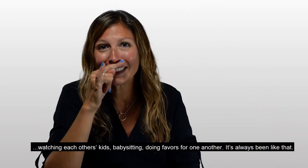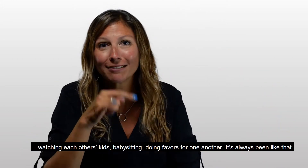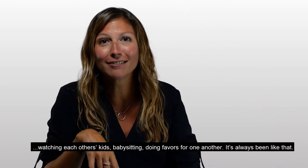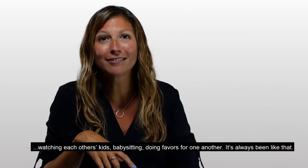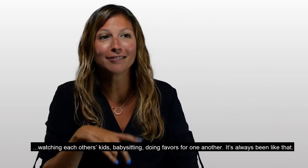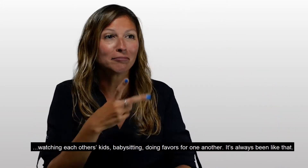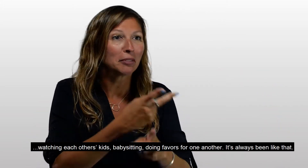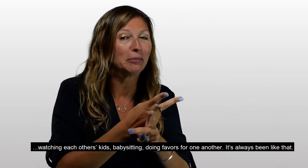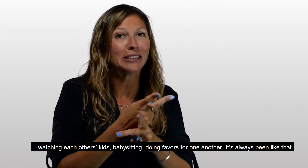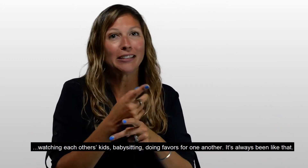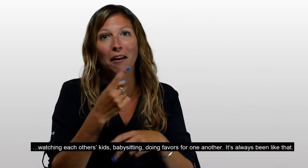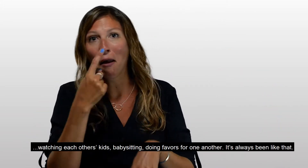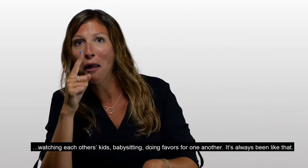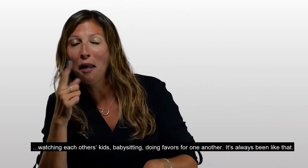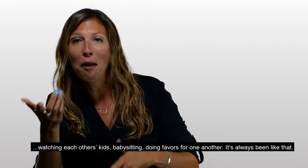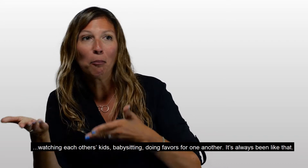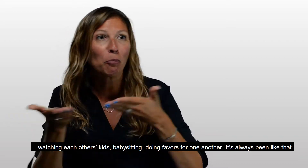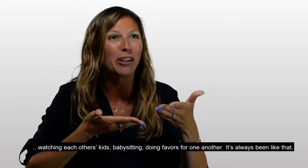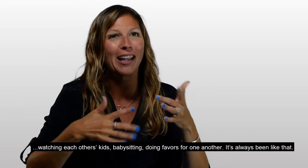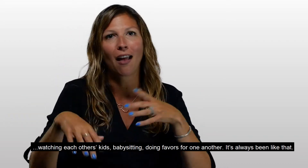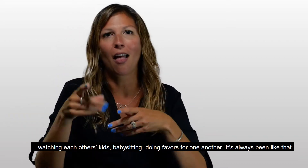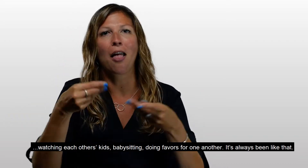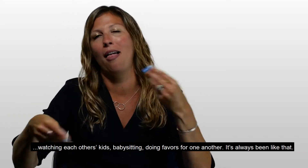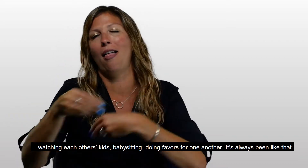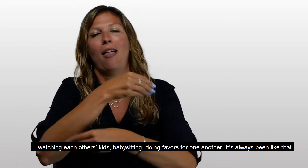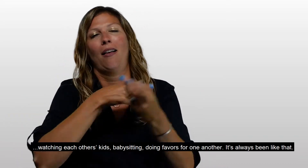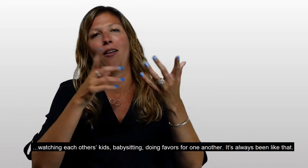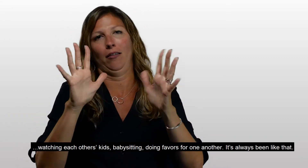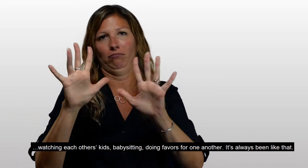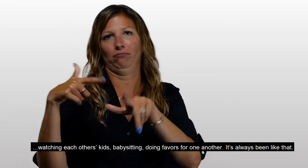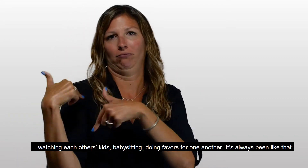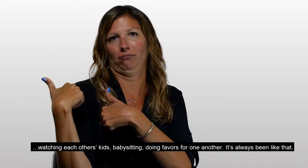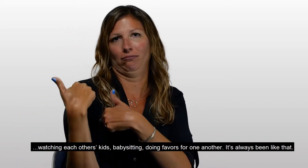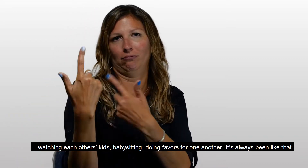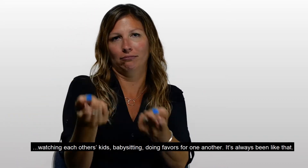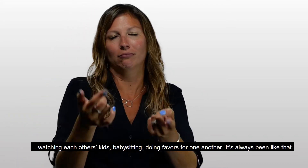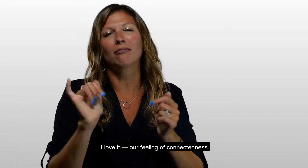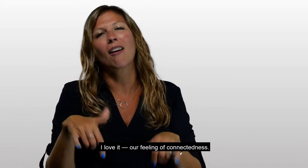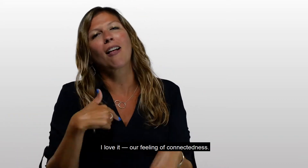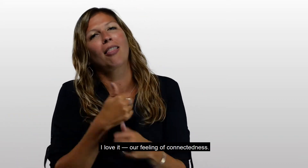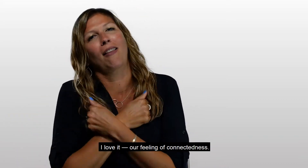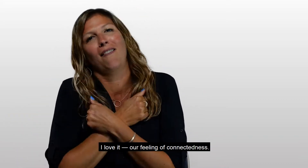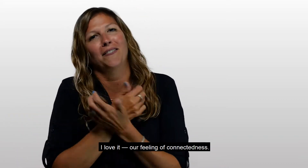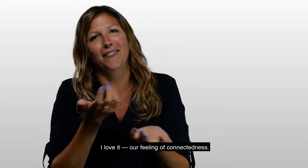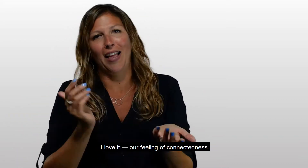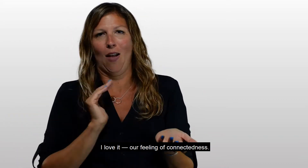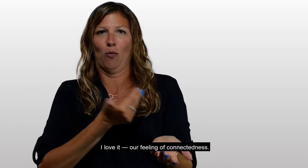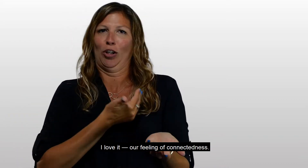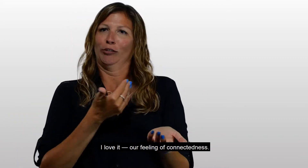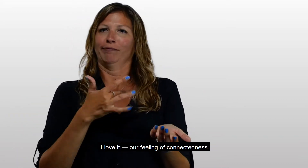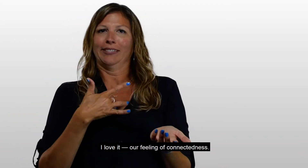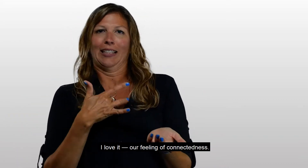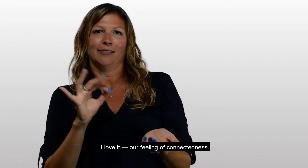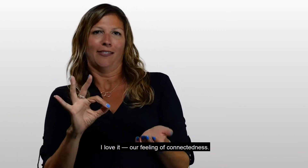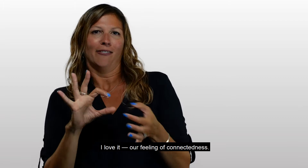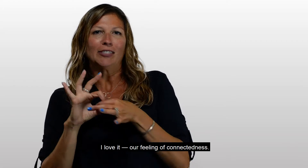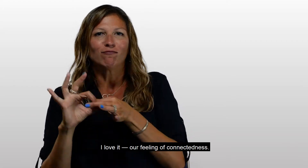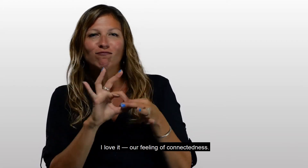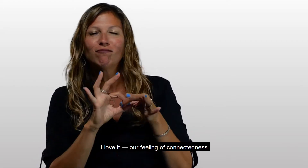other's kids, babysitting, doing favors for one another. It's always been like that, and I love it. Our feeling of connectedness.